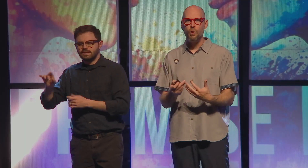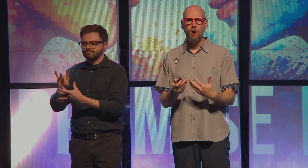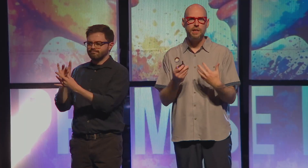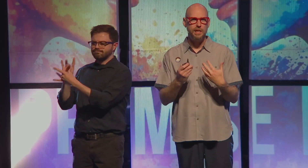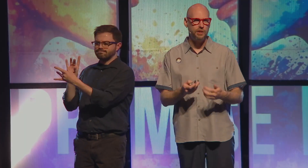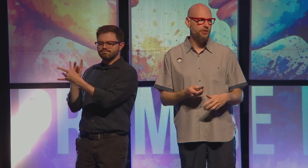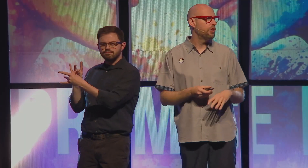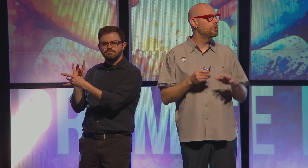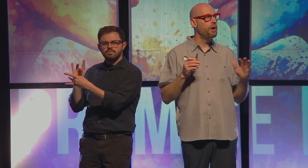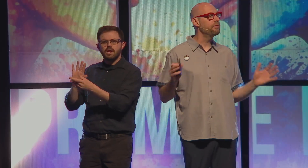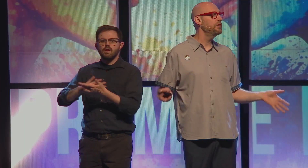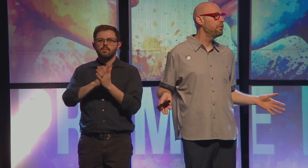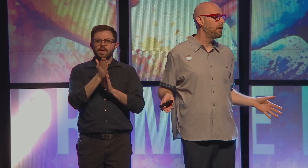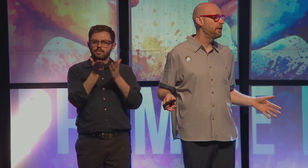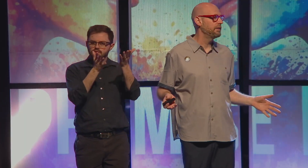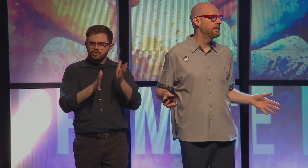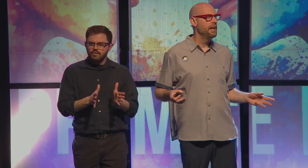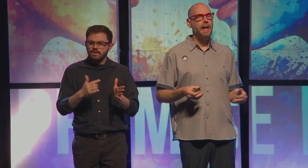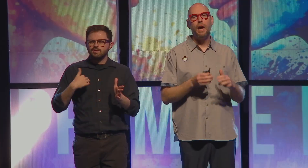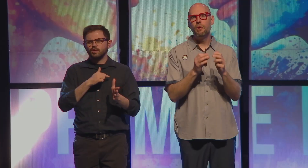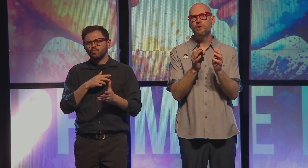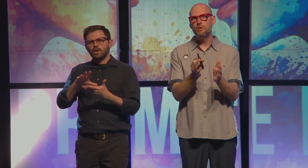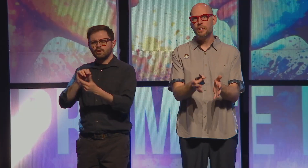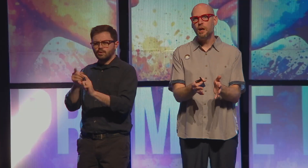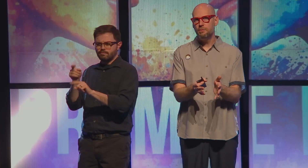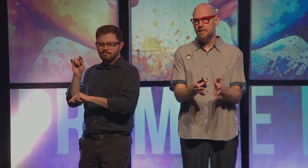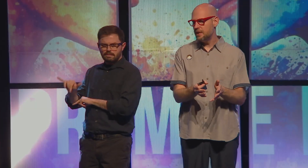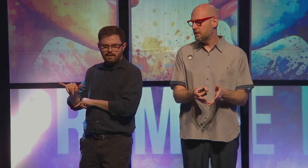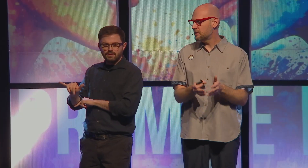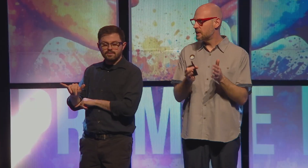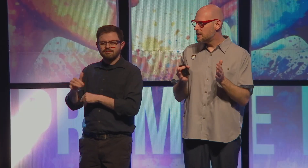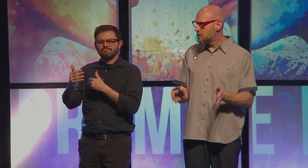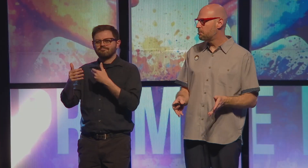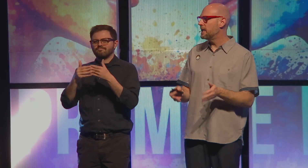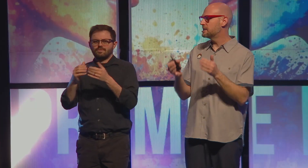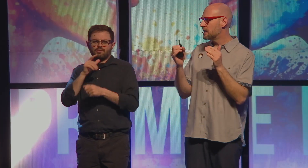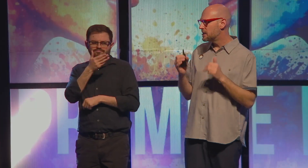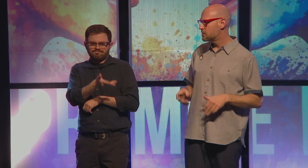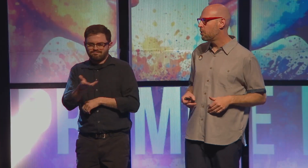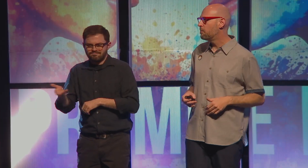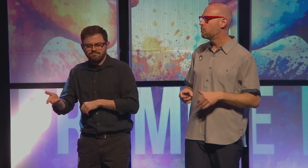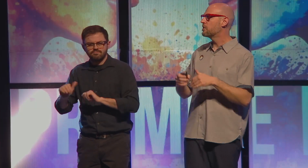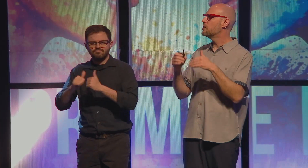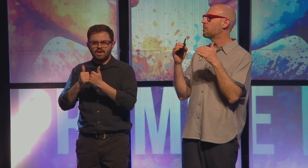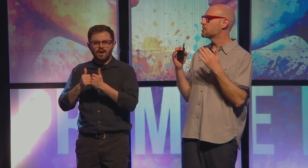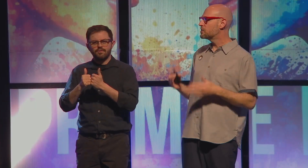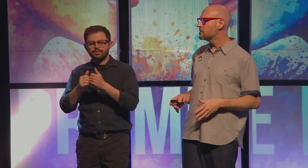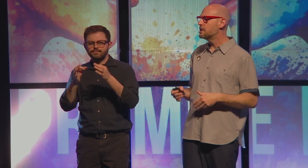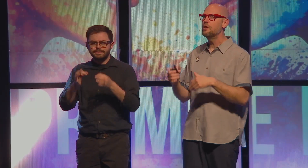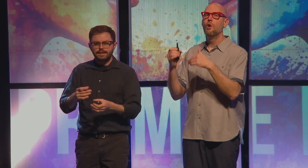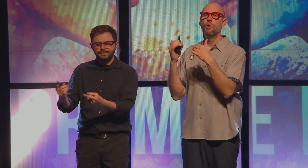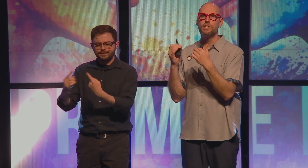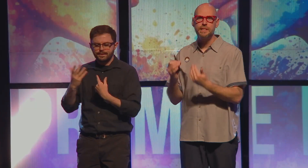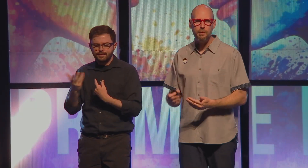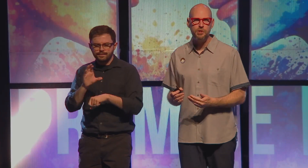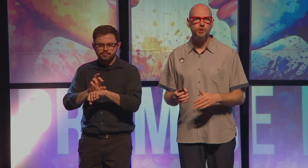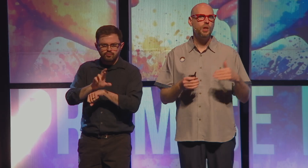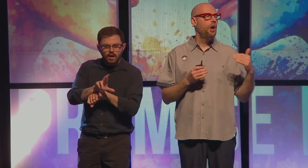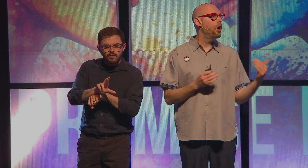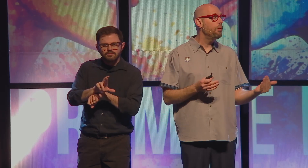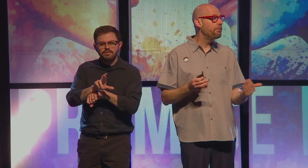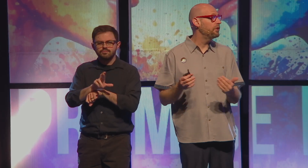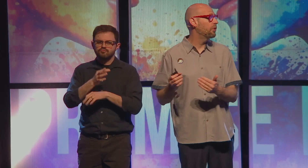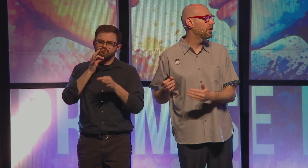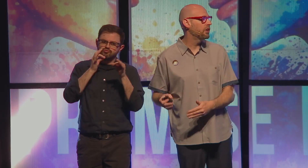learning to walk here. So whoever you are, however you've come to here, to this space, to this moment, whether you are certain or